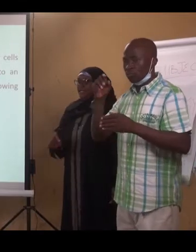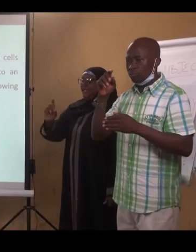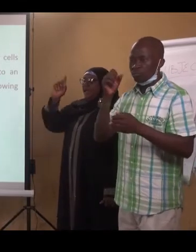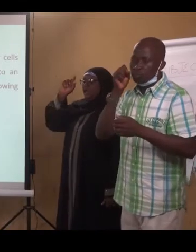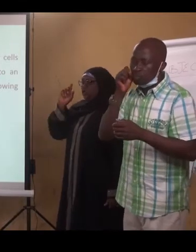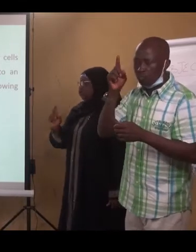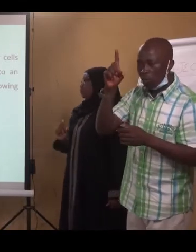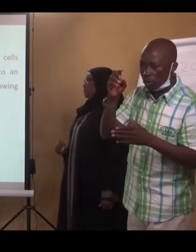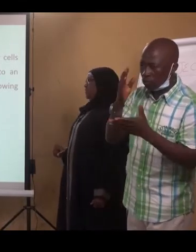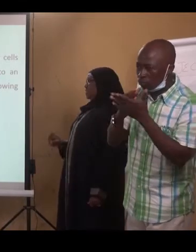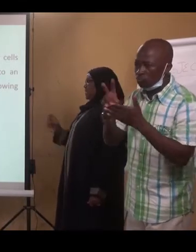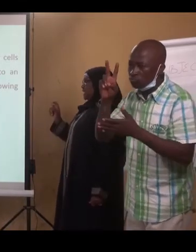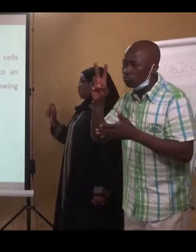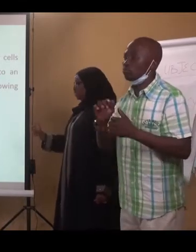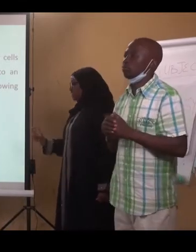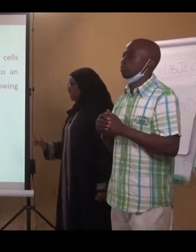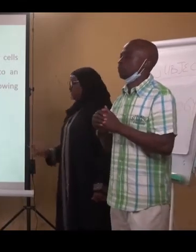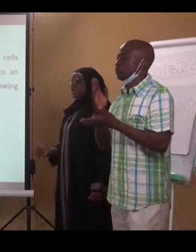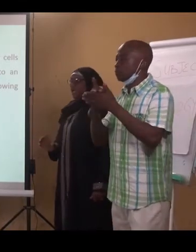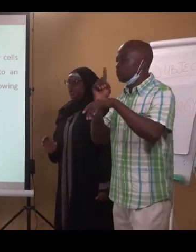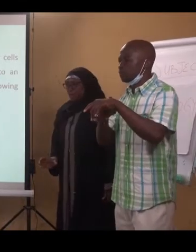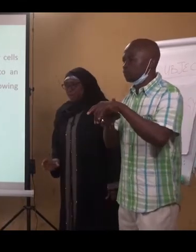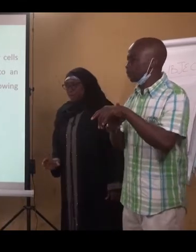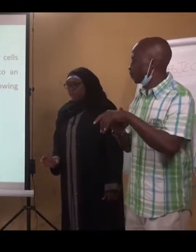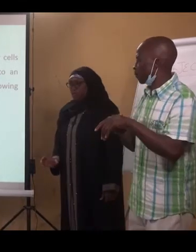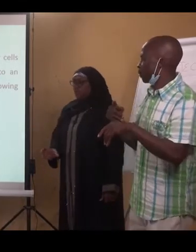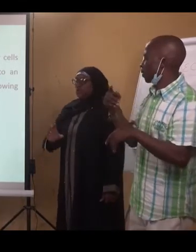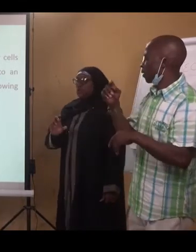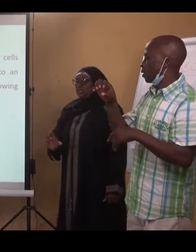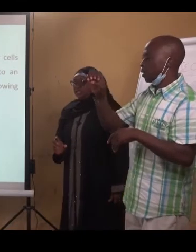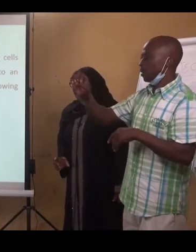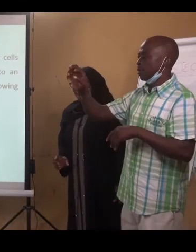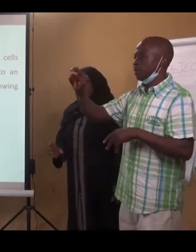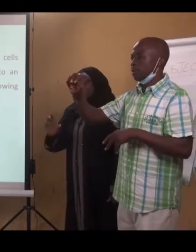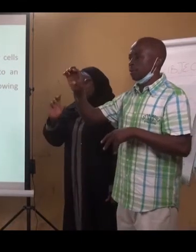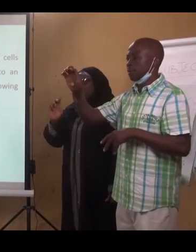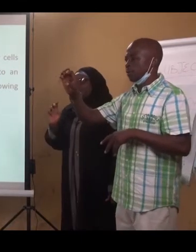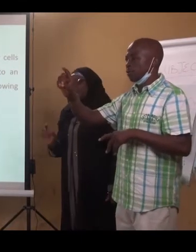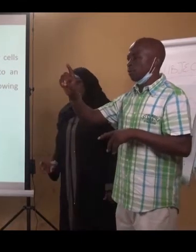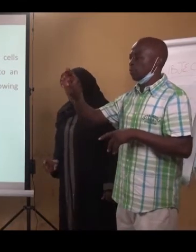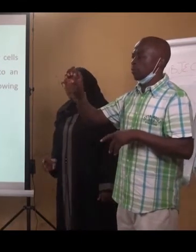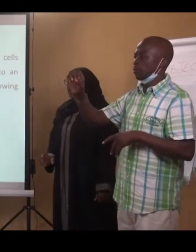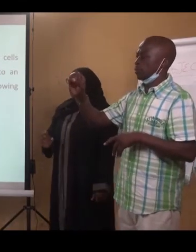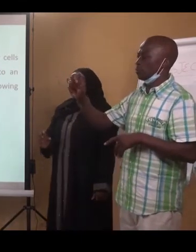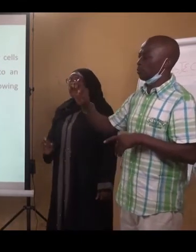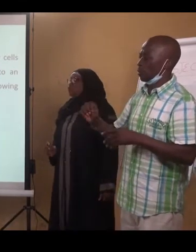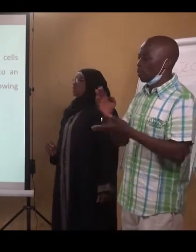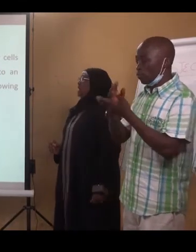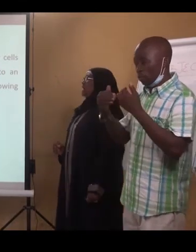are two. And sometimes an endosperm, though not all the seeds have. Some seeds have endosperm, some do not have